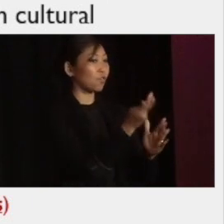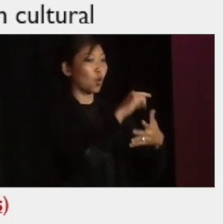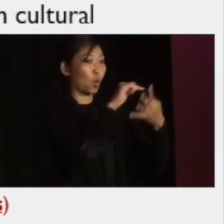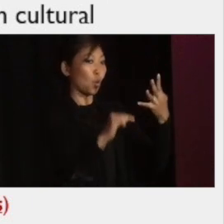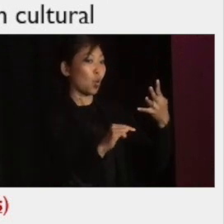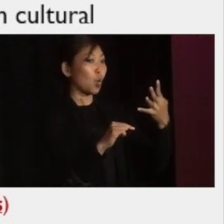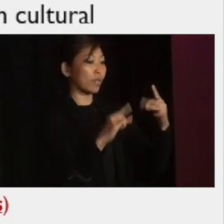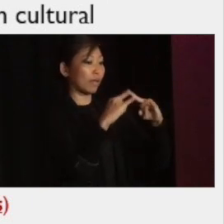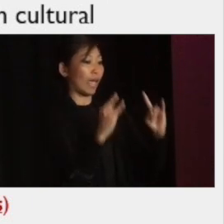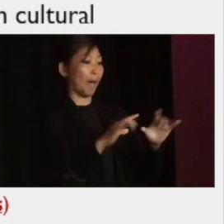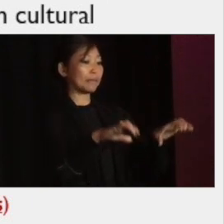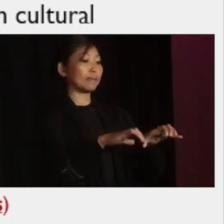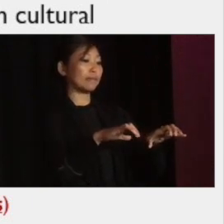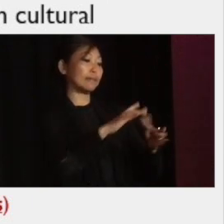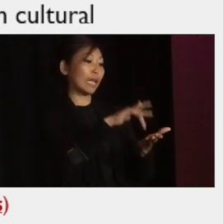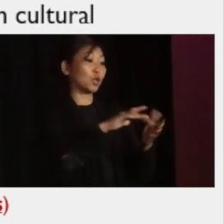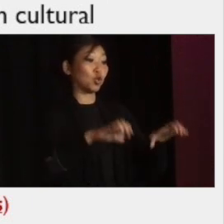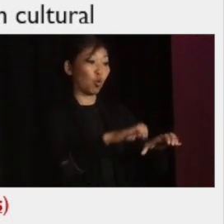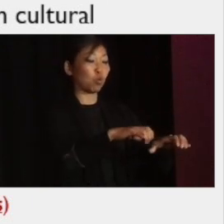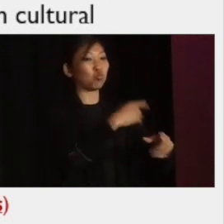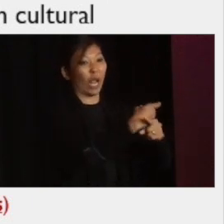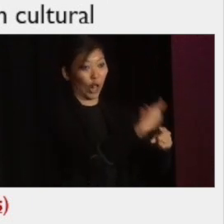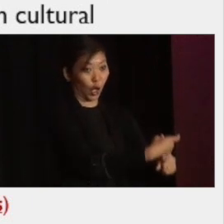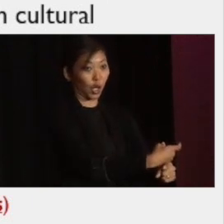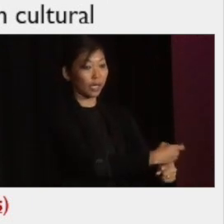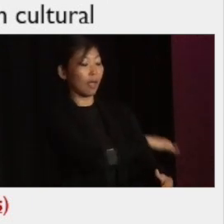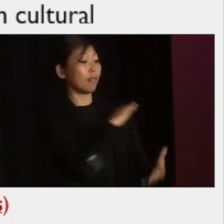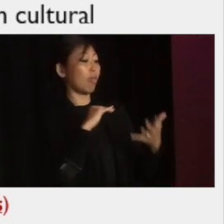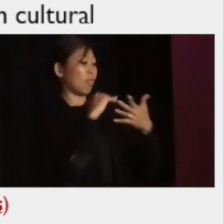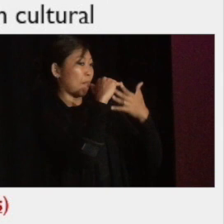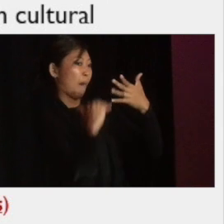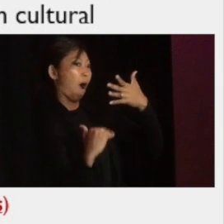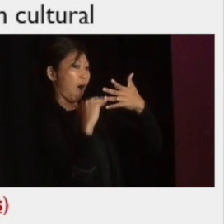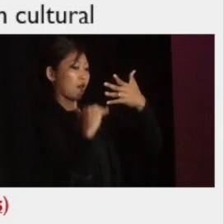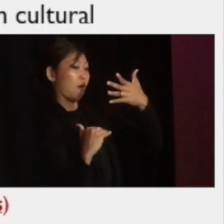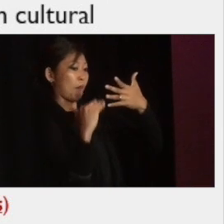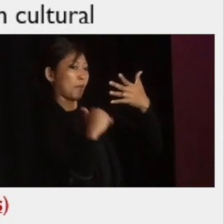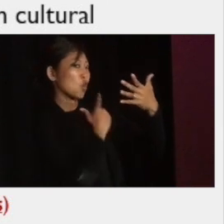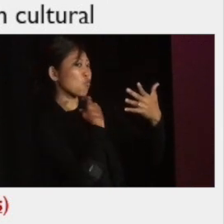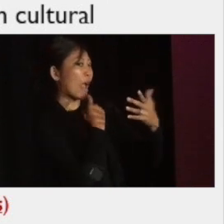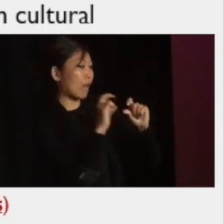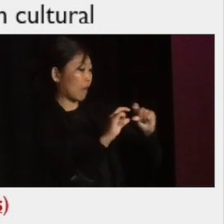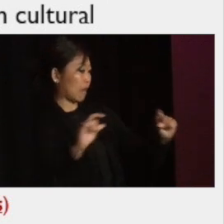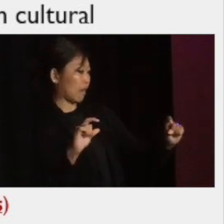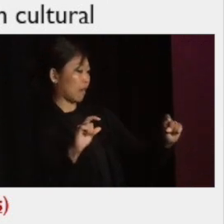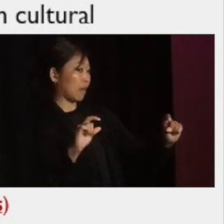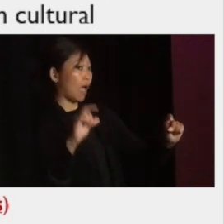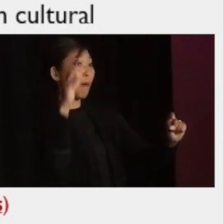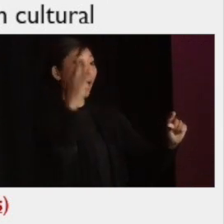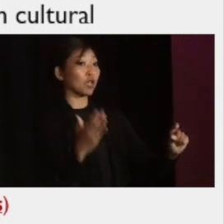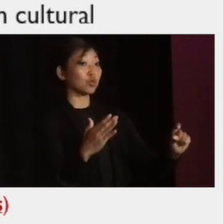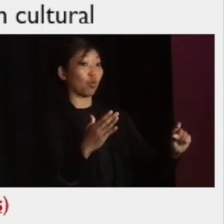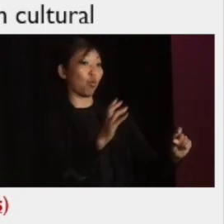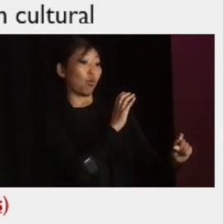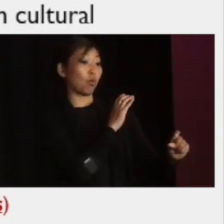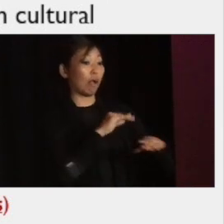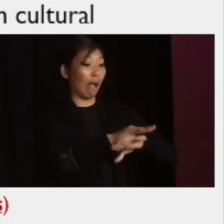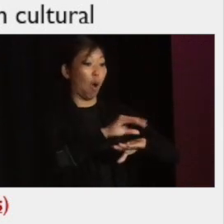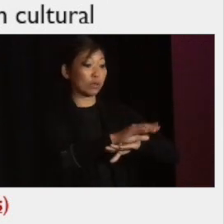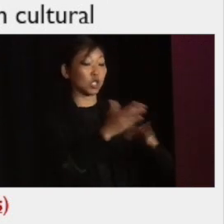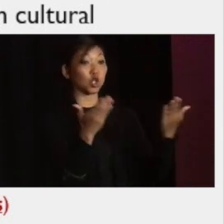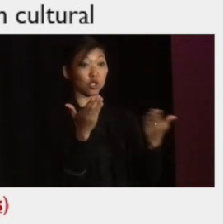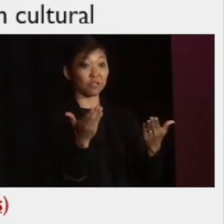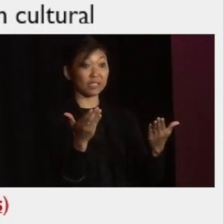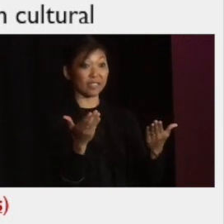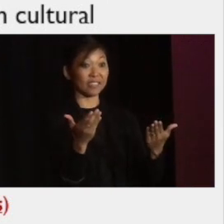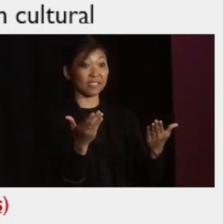CAM Center does on a regular basis, and then on the bottom in red, the pastoral counseling services is kind of where